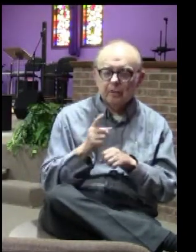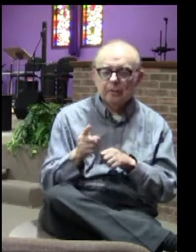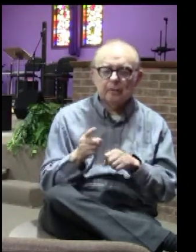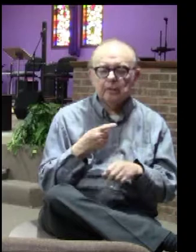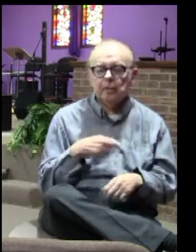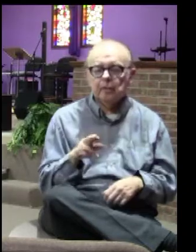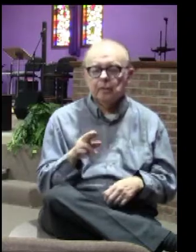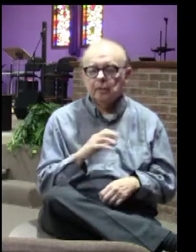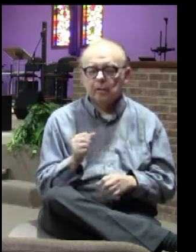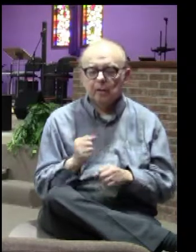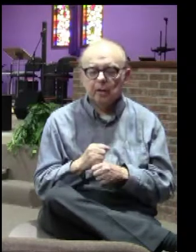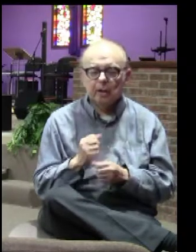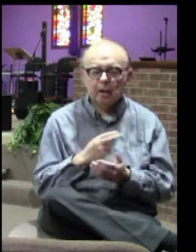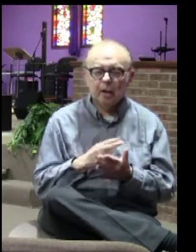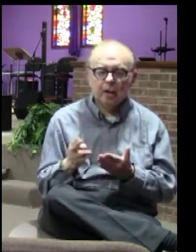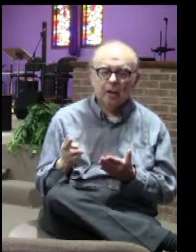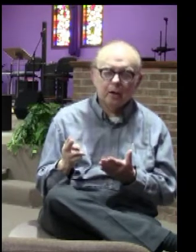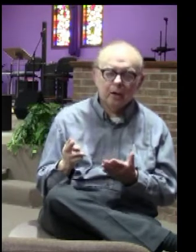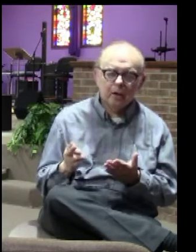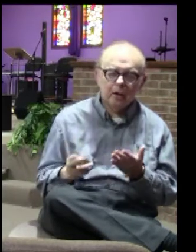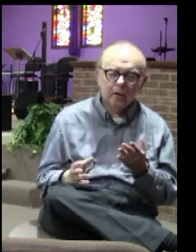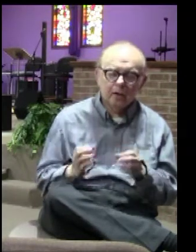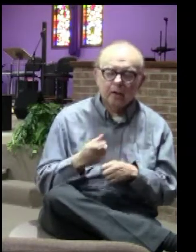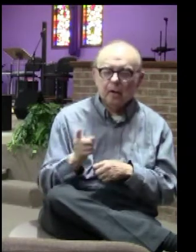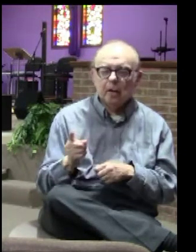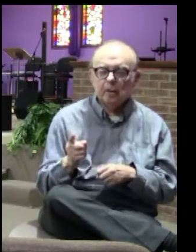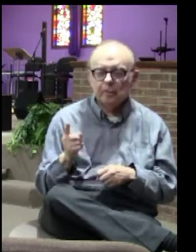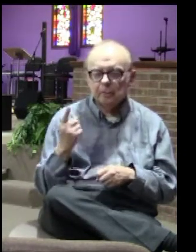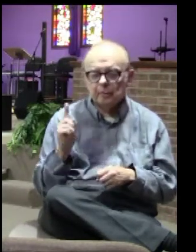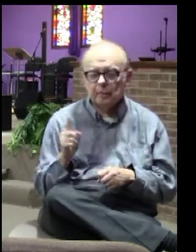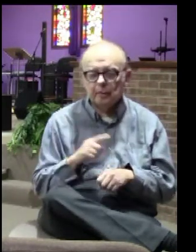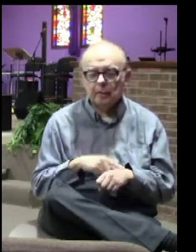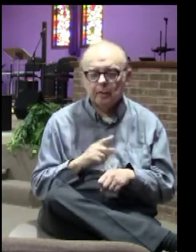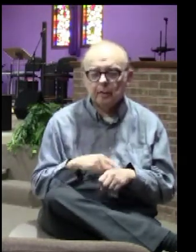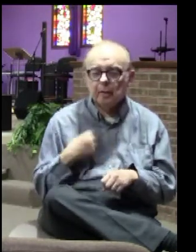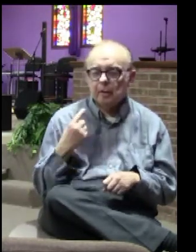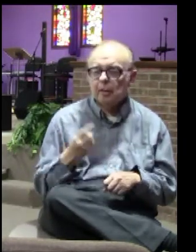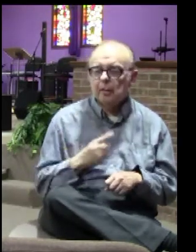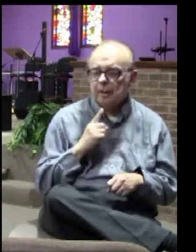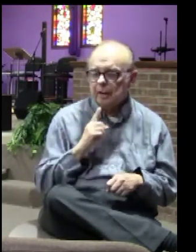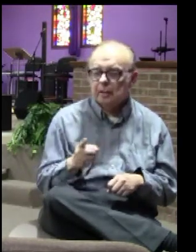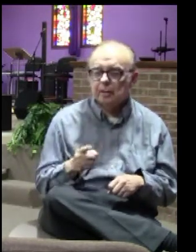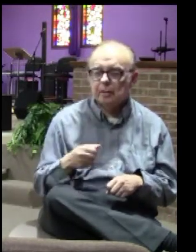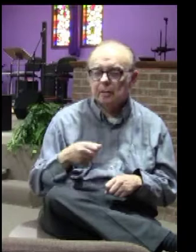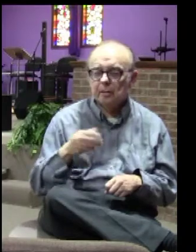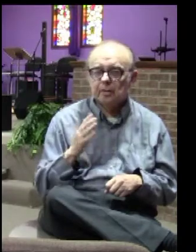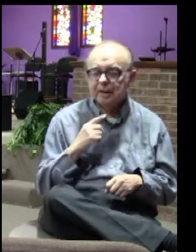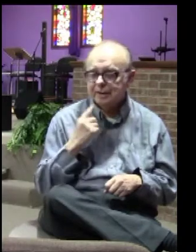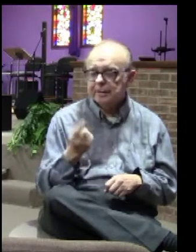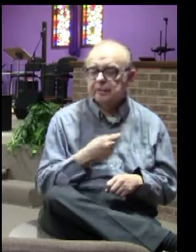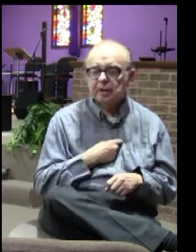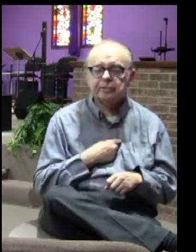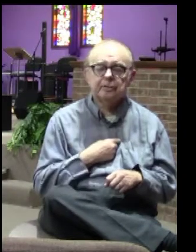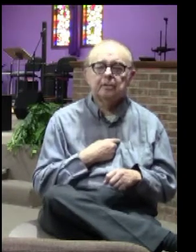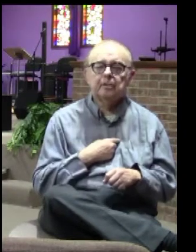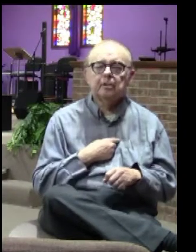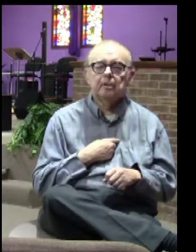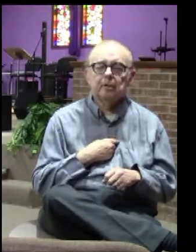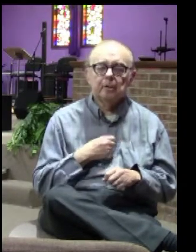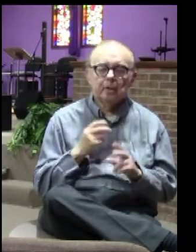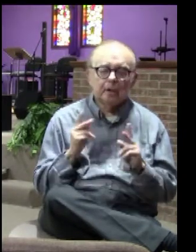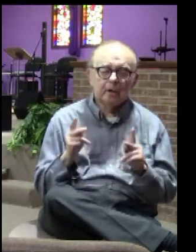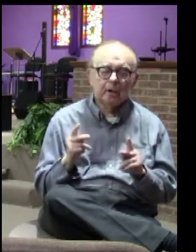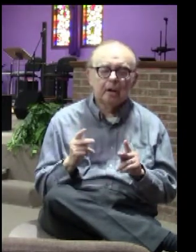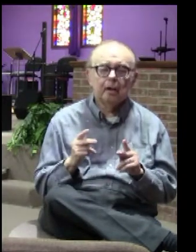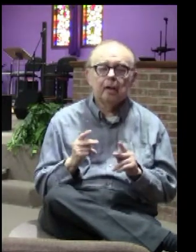you righteous and to make you holy. And longing for that time when we can say, when he says to us, all